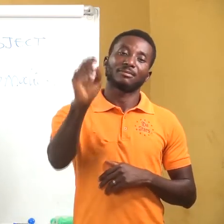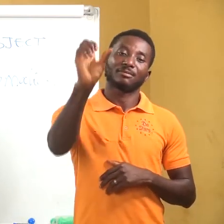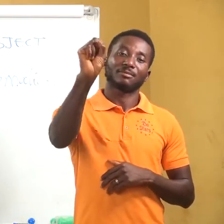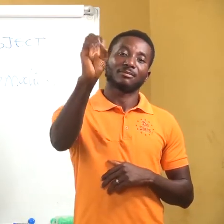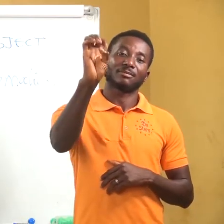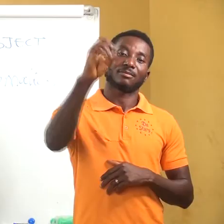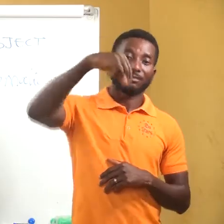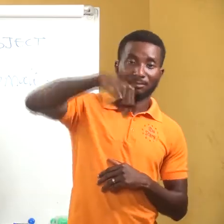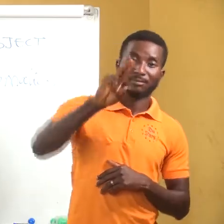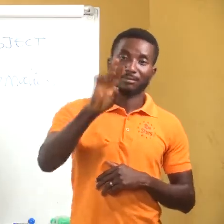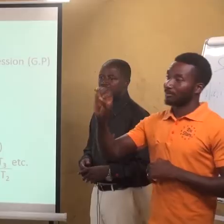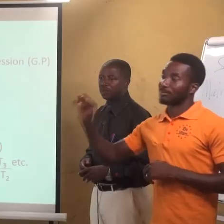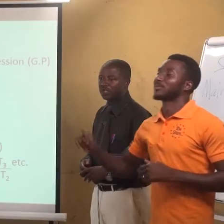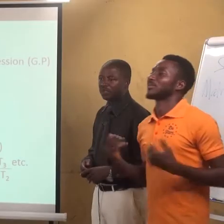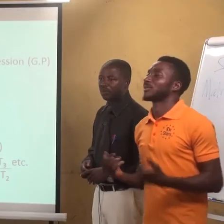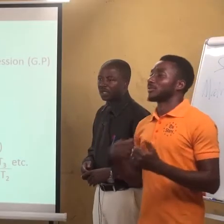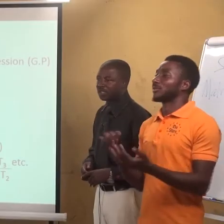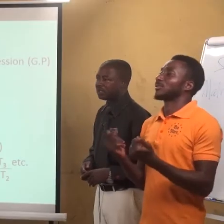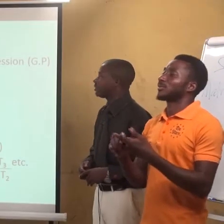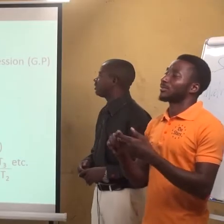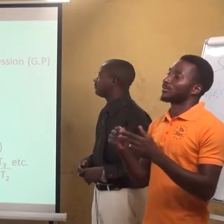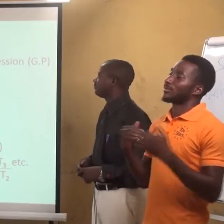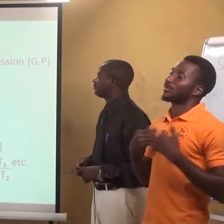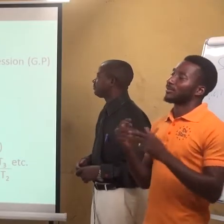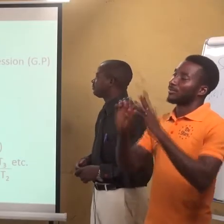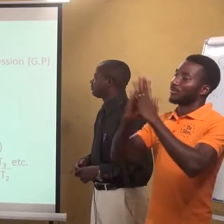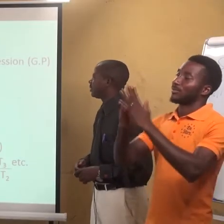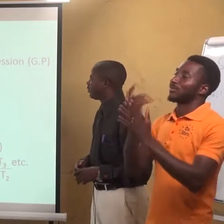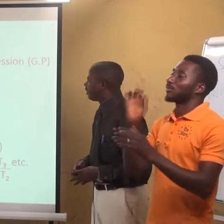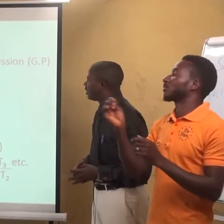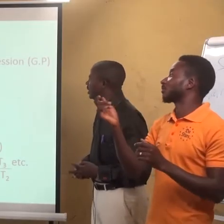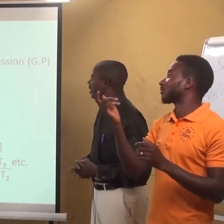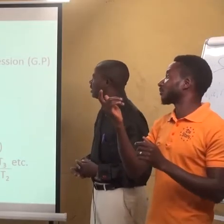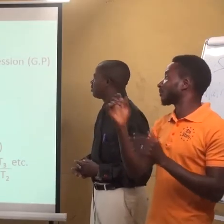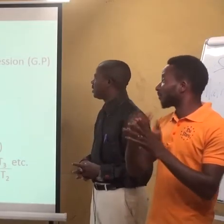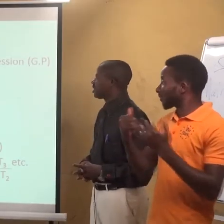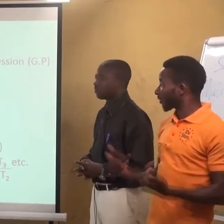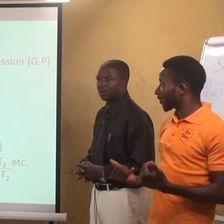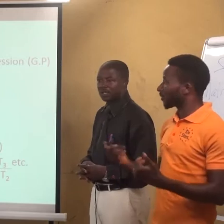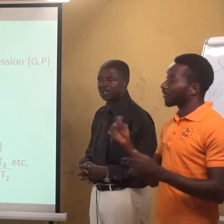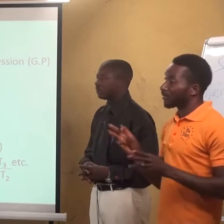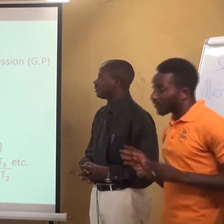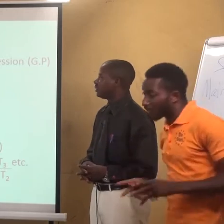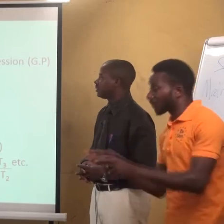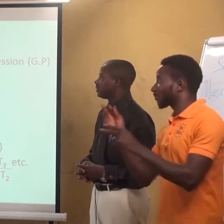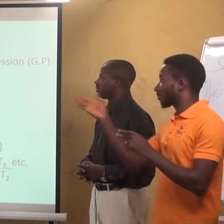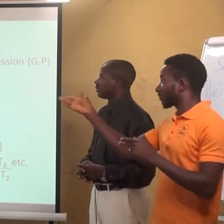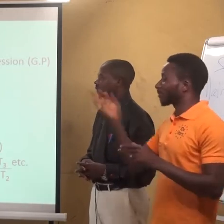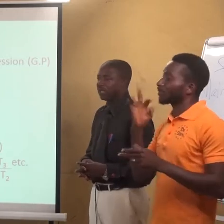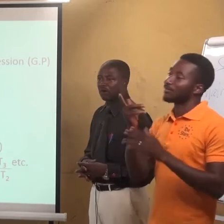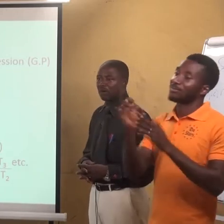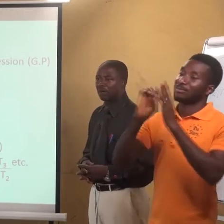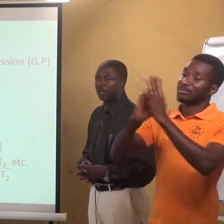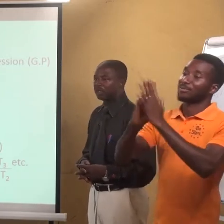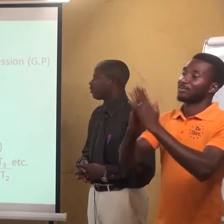Let's cite examples of geometric progressions. The following are geometric progression